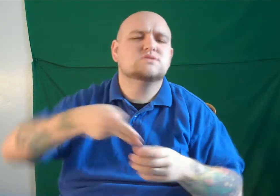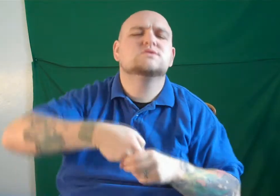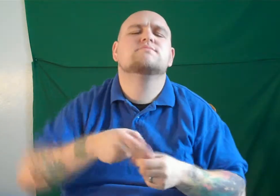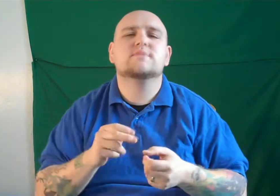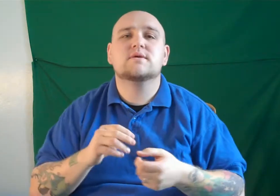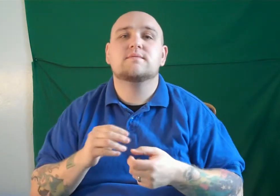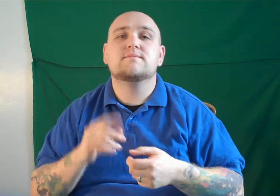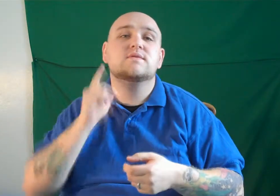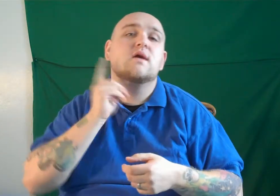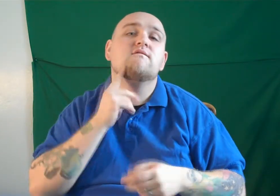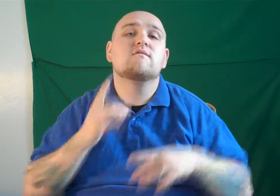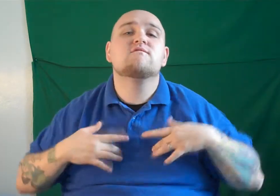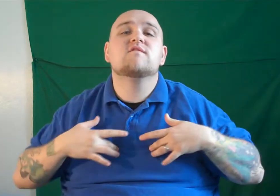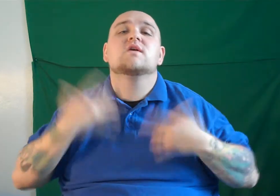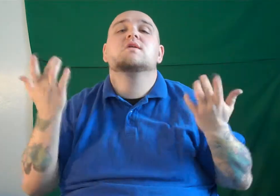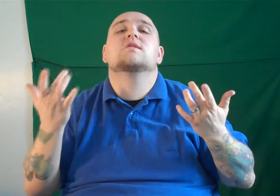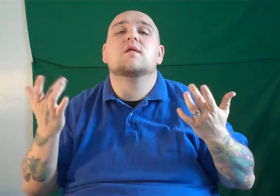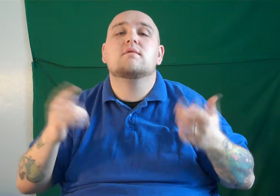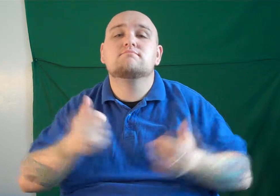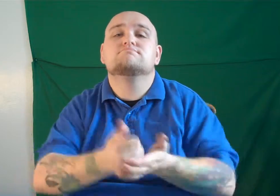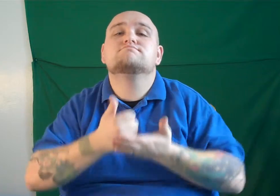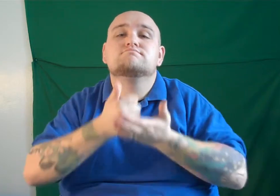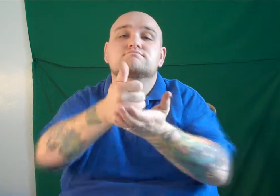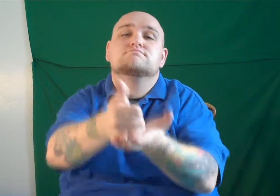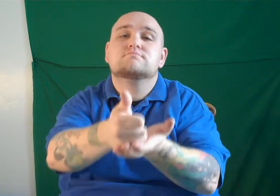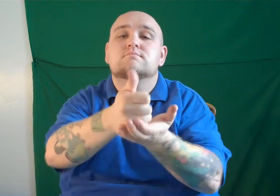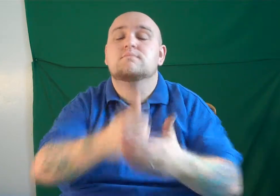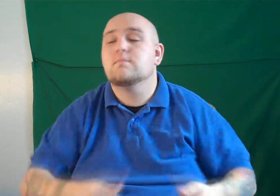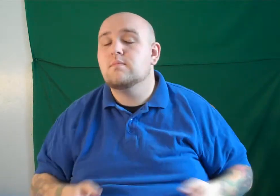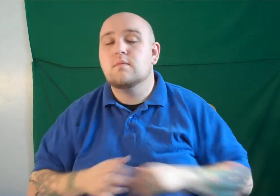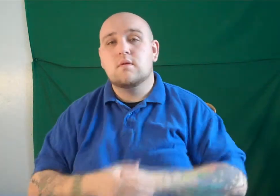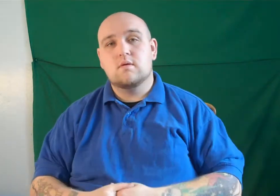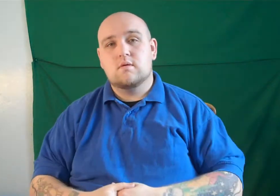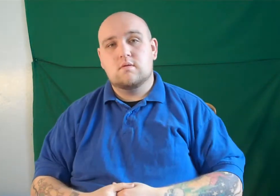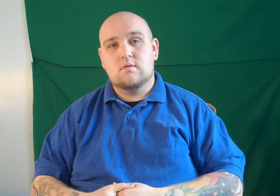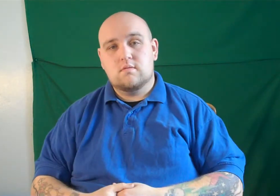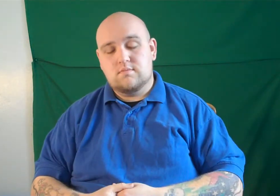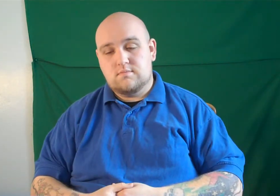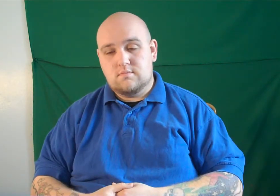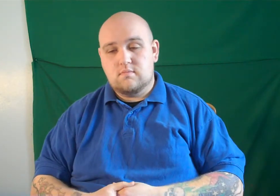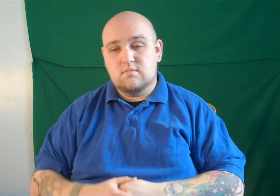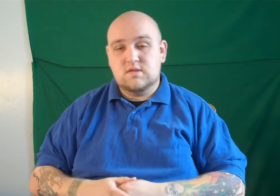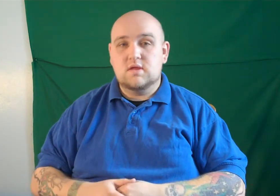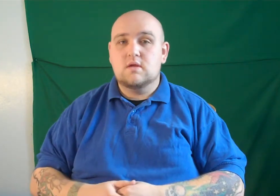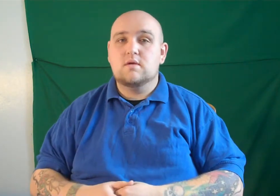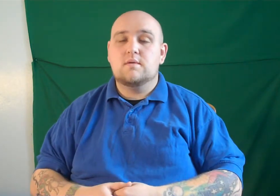What available resources do you have on a national level, on a local level, on a state level? What